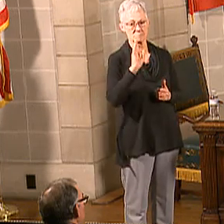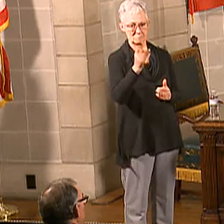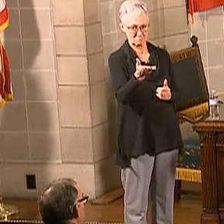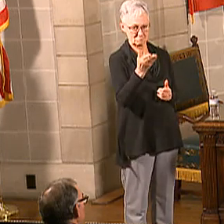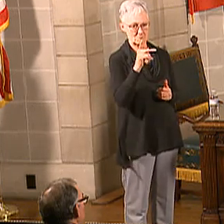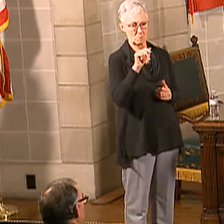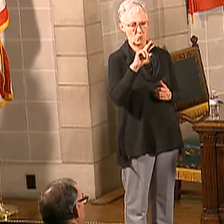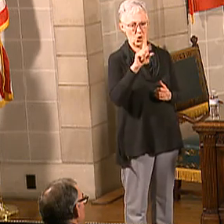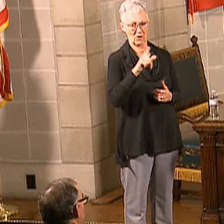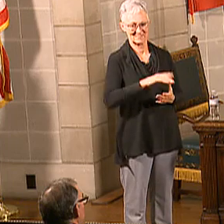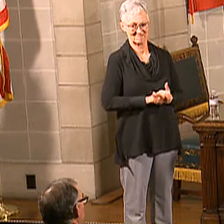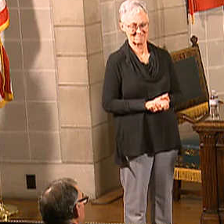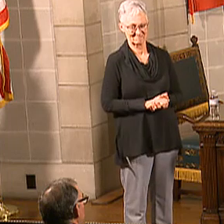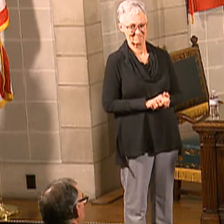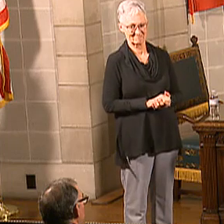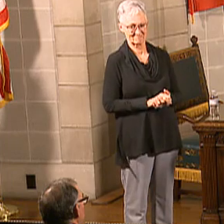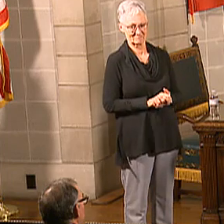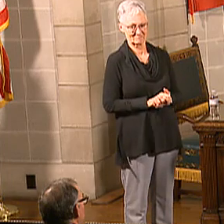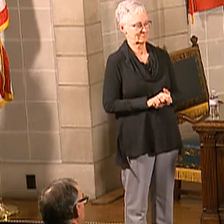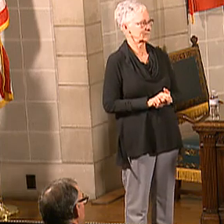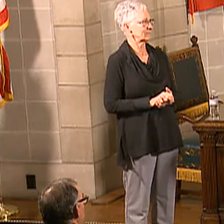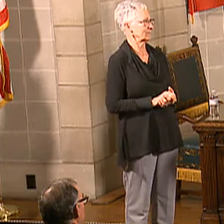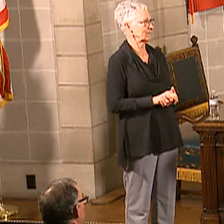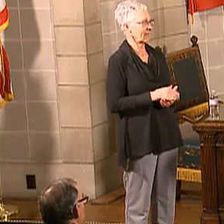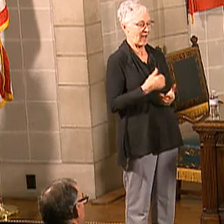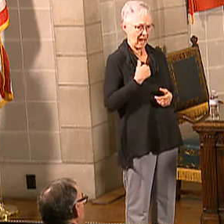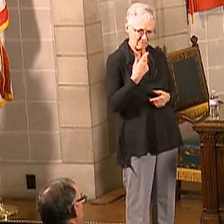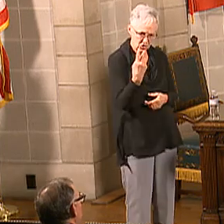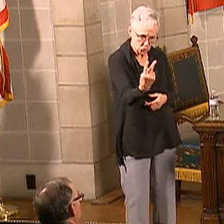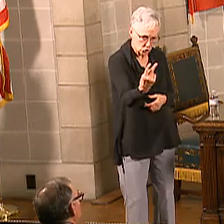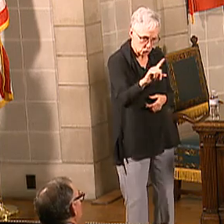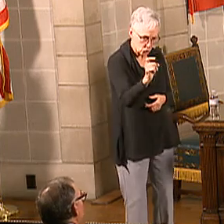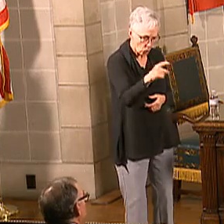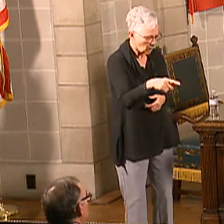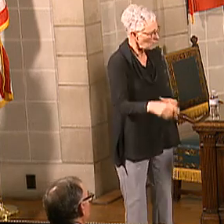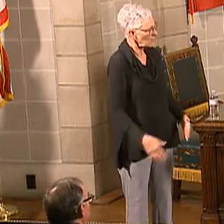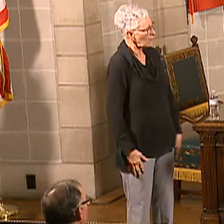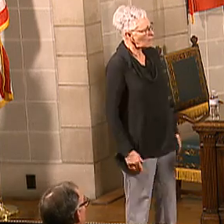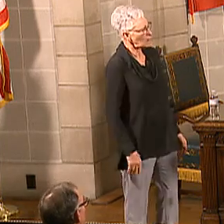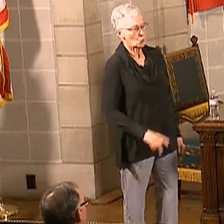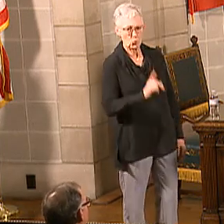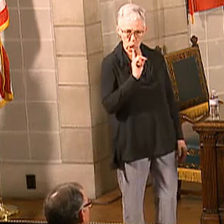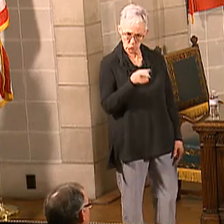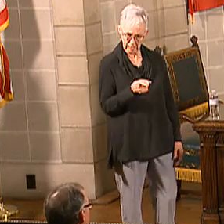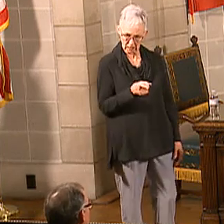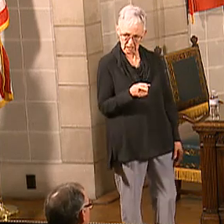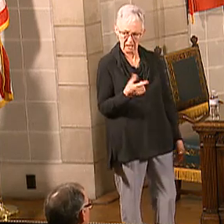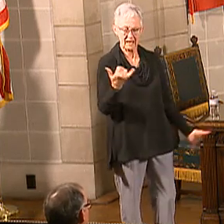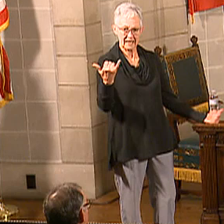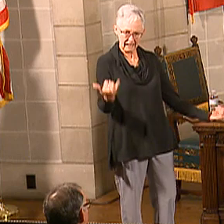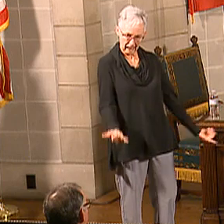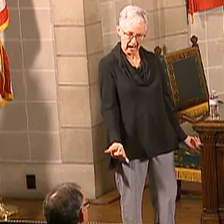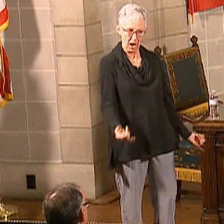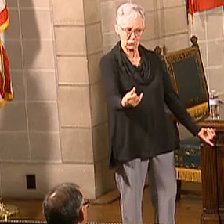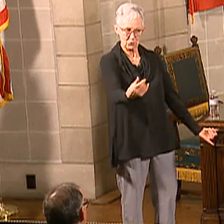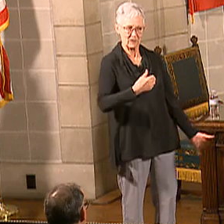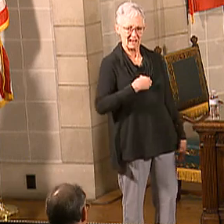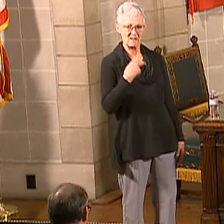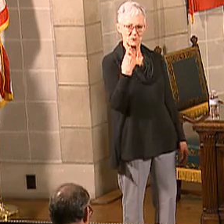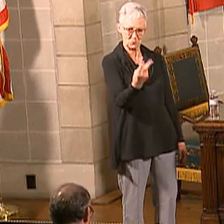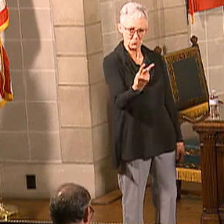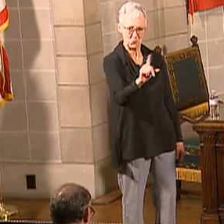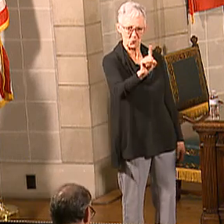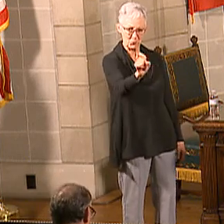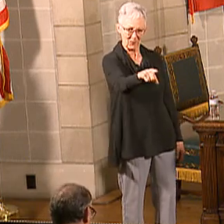had two questions. One is that Wait. Really? So we finally come back to you and you're going to say 2 questions now?